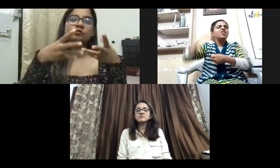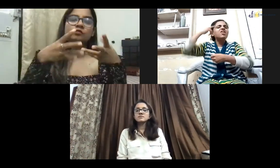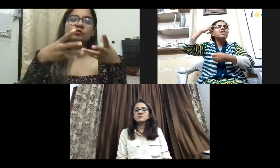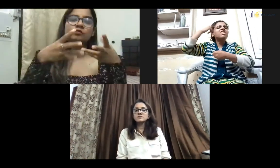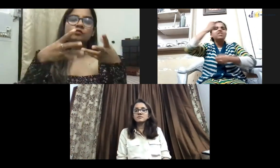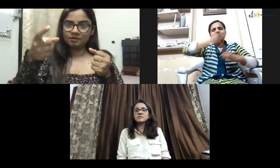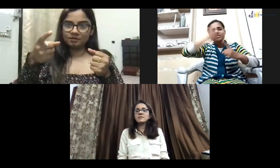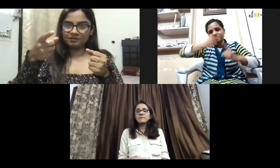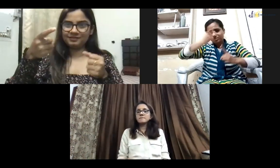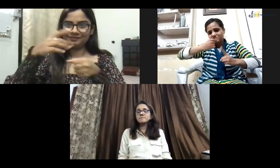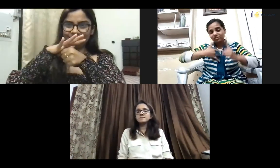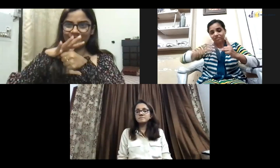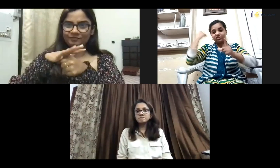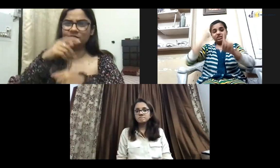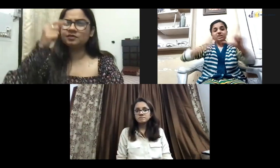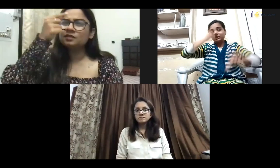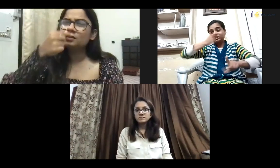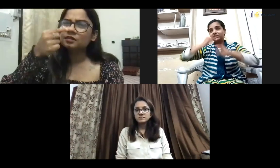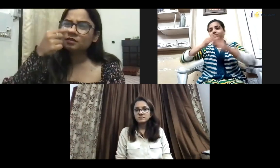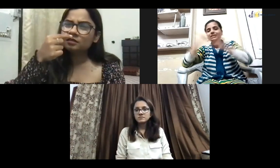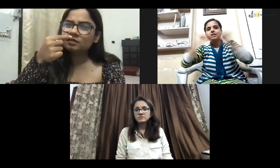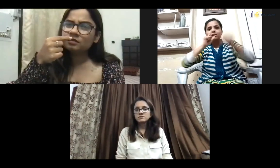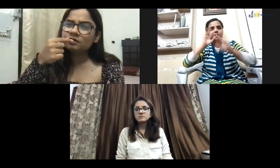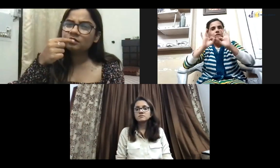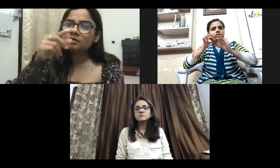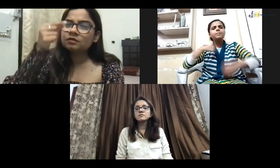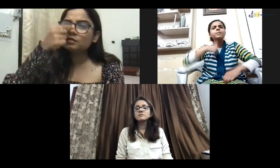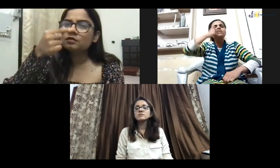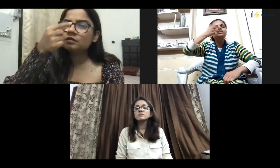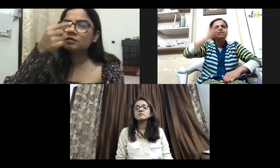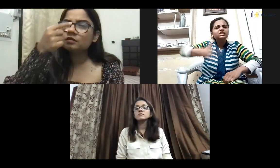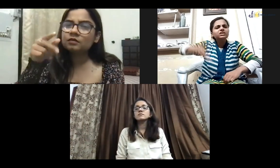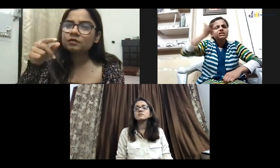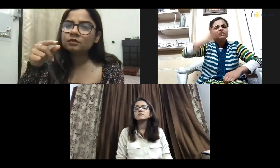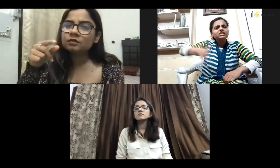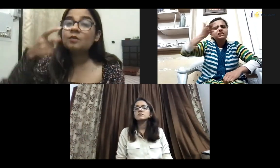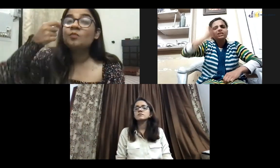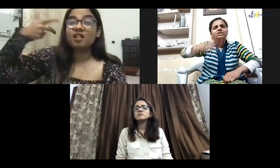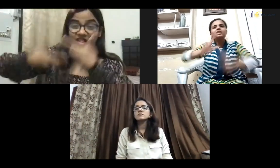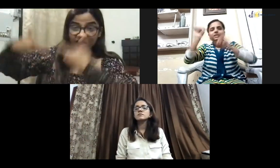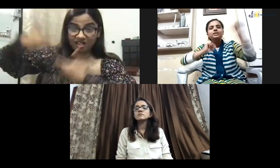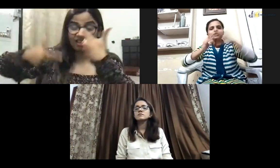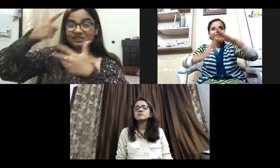Do you want to answer for that? How we can sort out? Last 2 years,